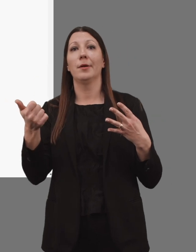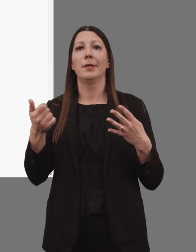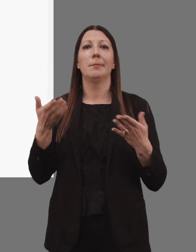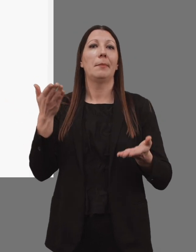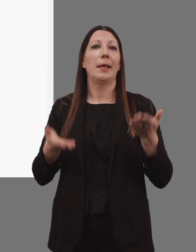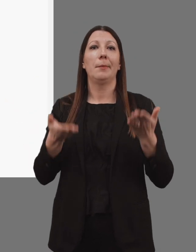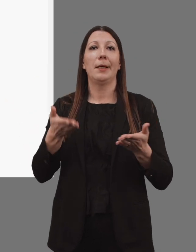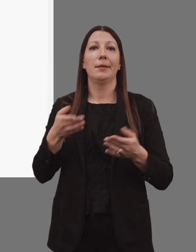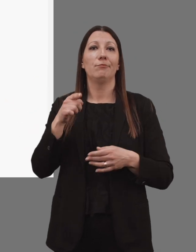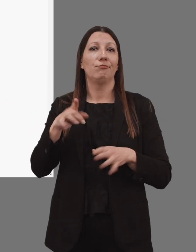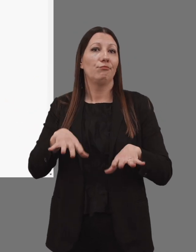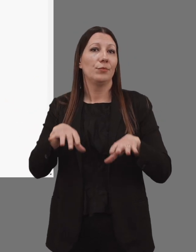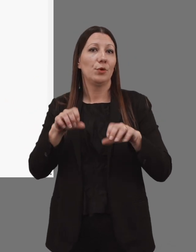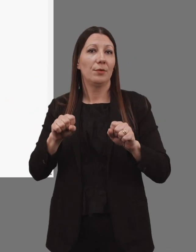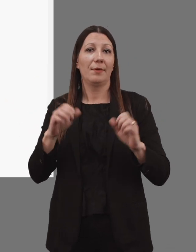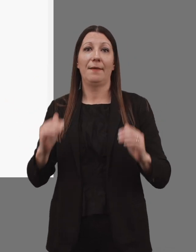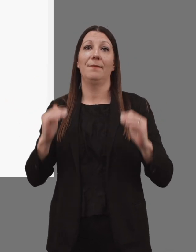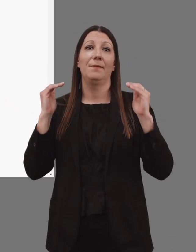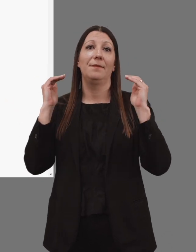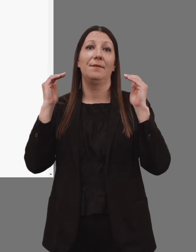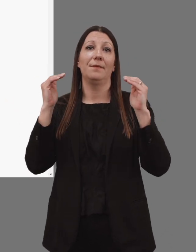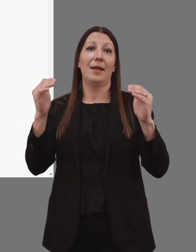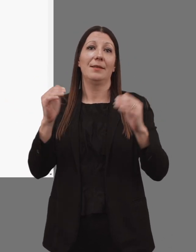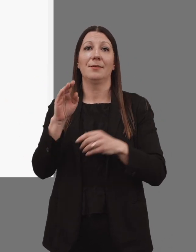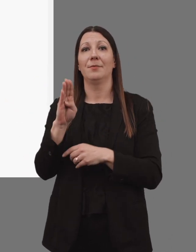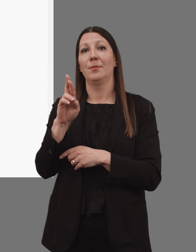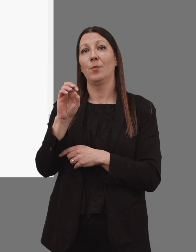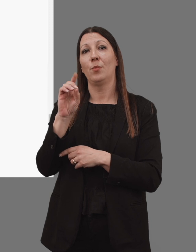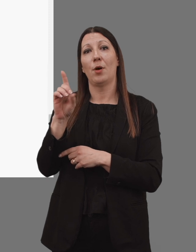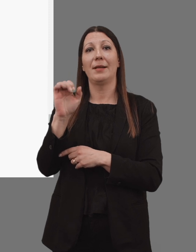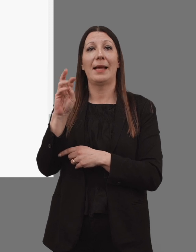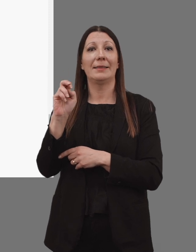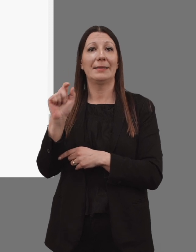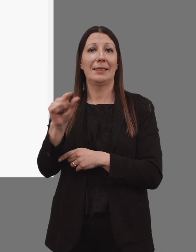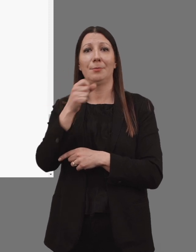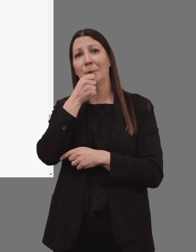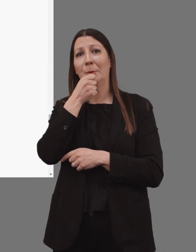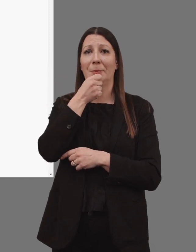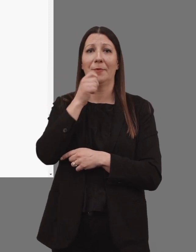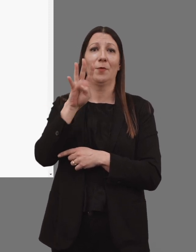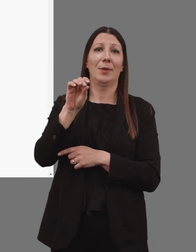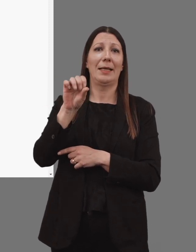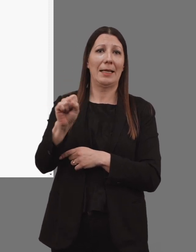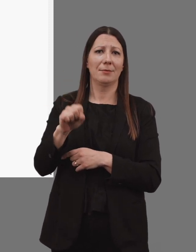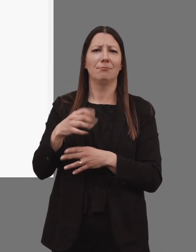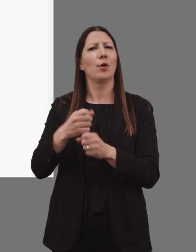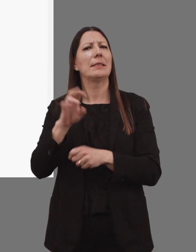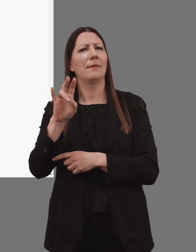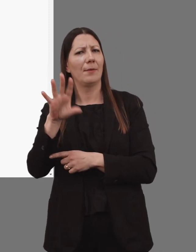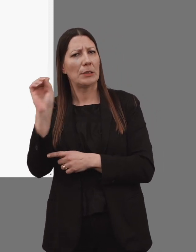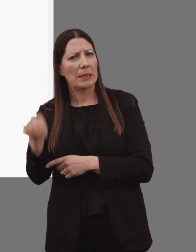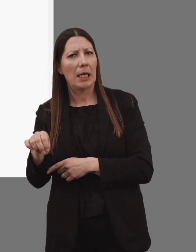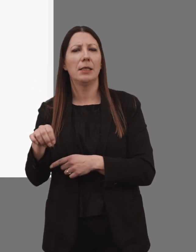Advanced Broadcasting 40S, and you received a 75 there. And then